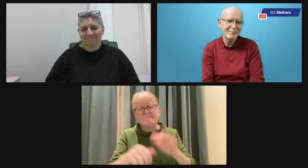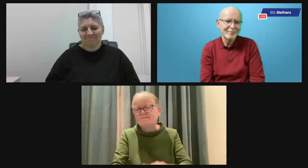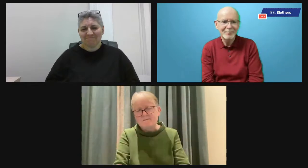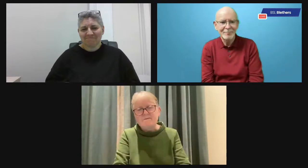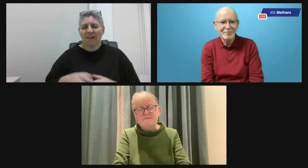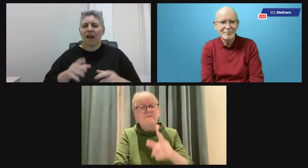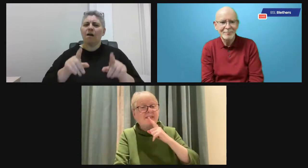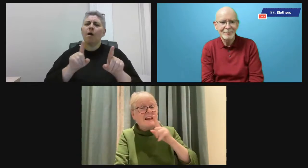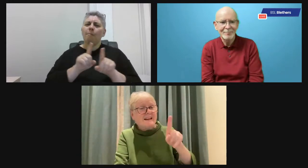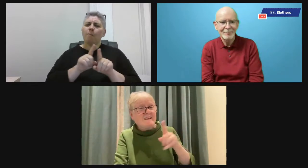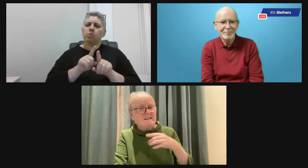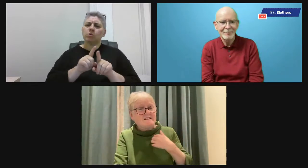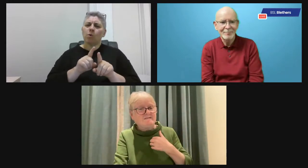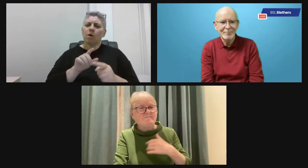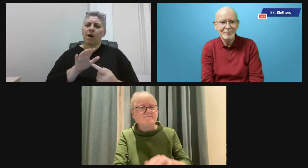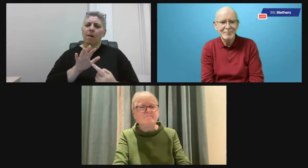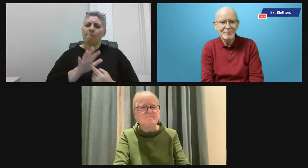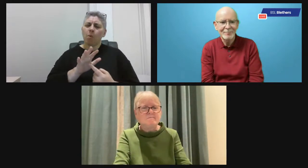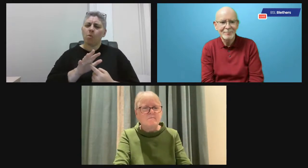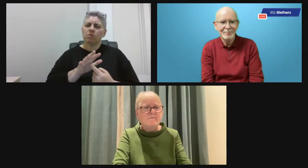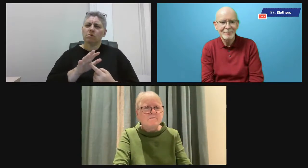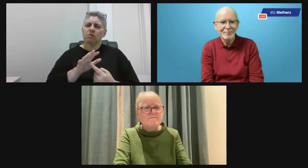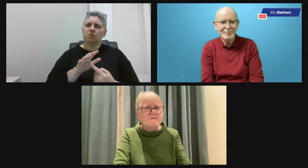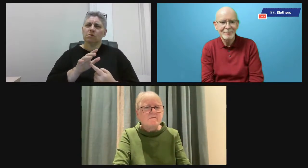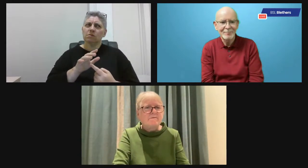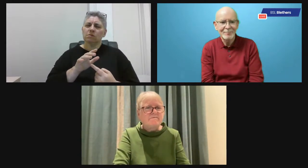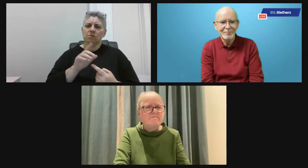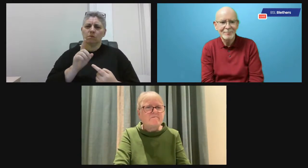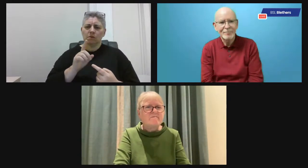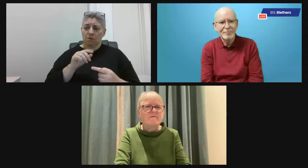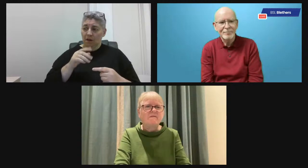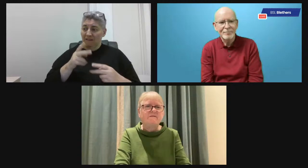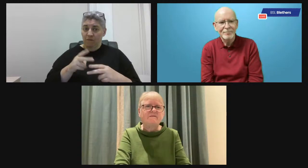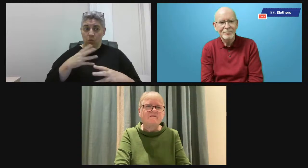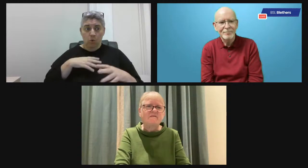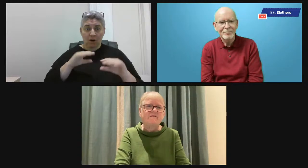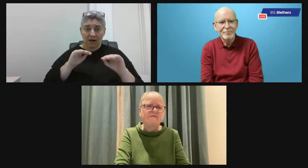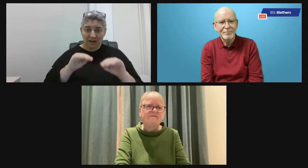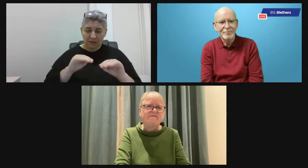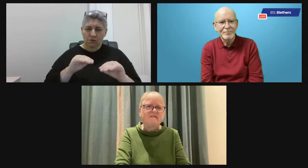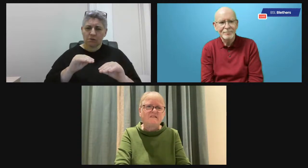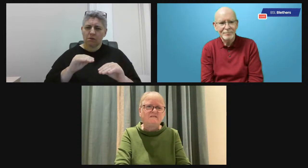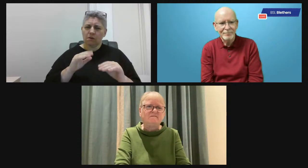I can't say what the future holds, but I know Yes, BS will we be don't there. know, but